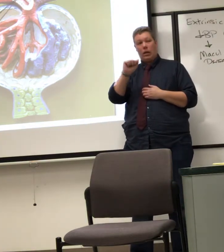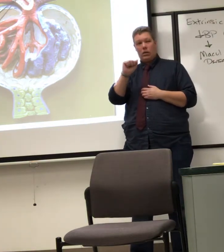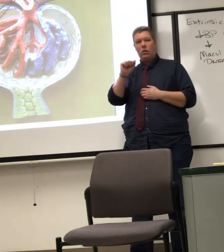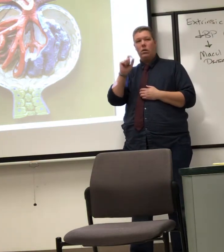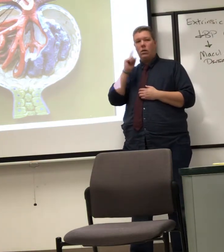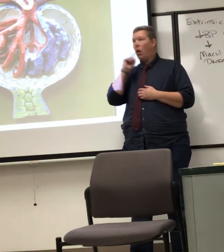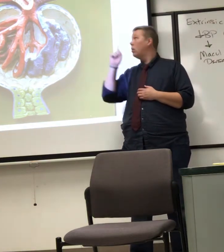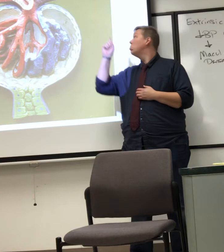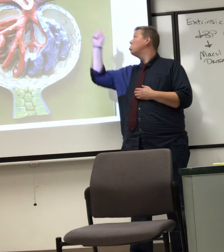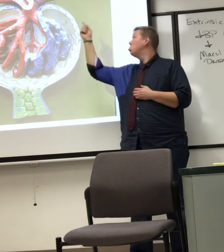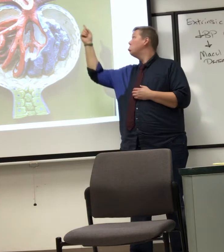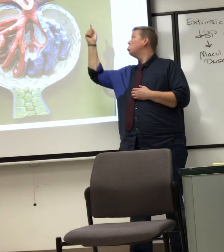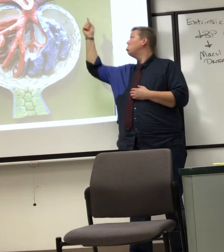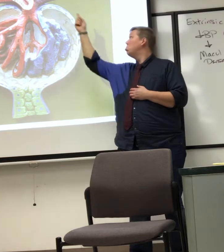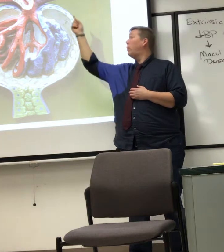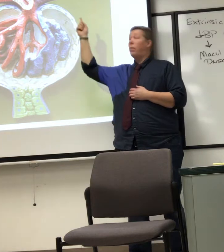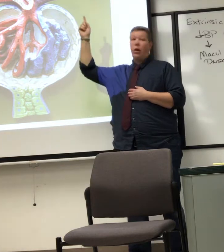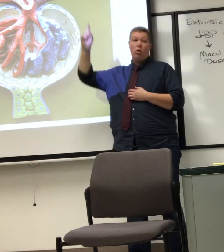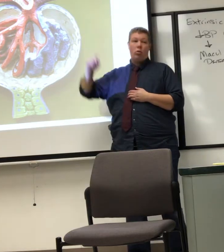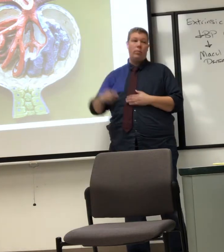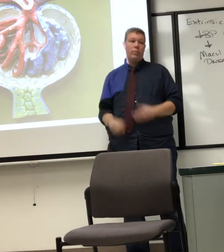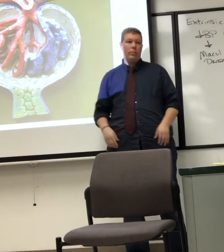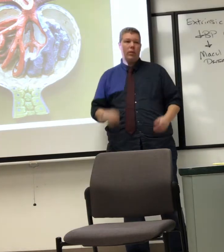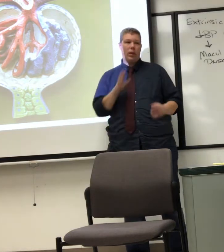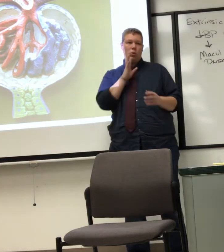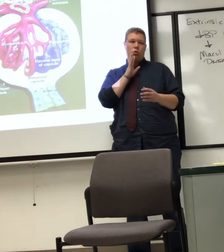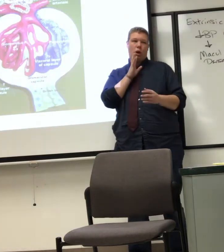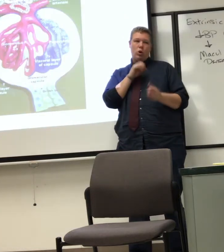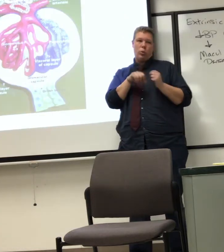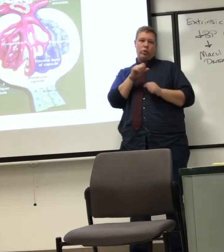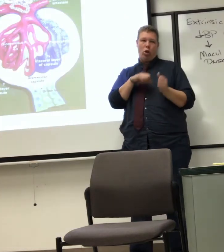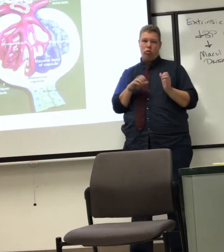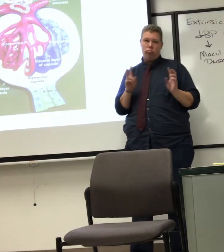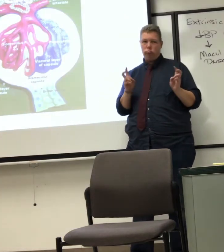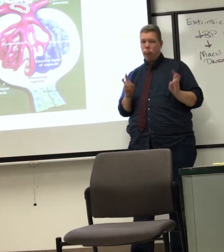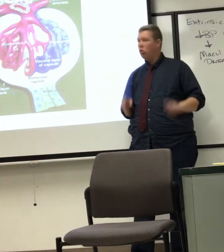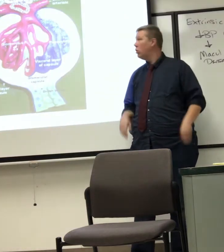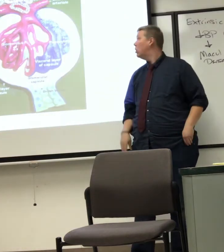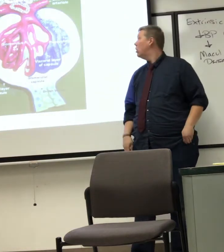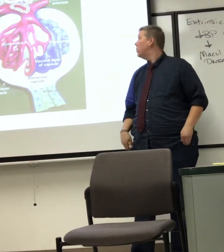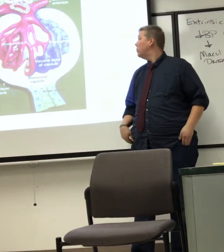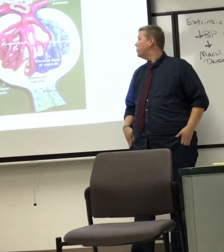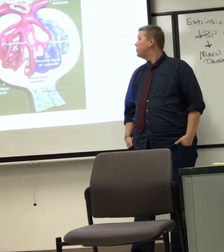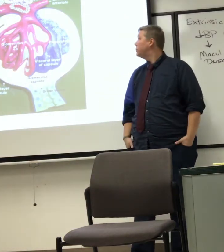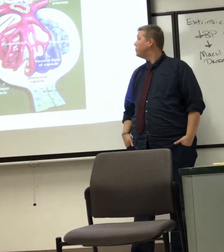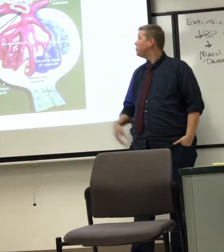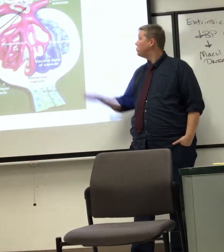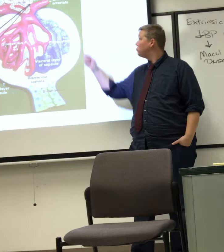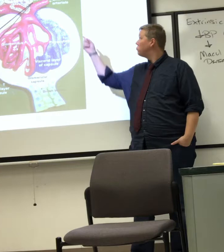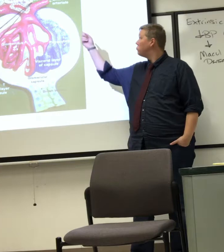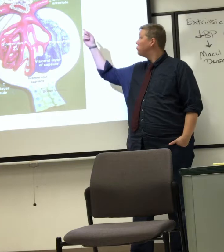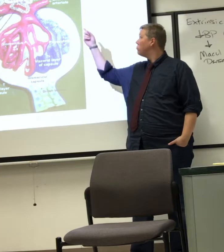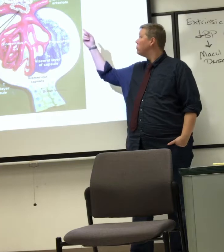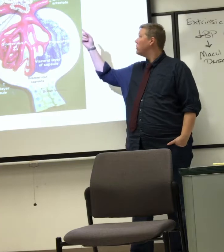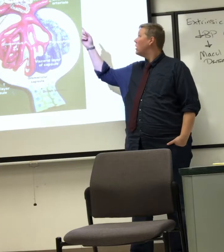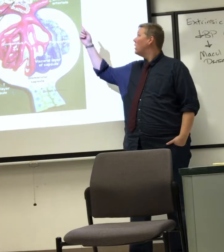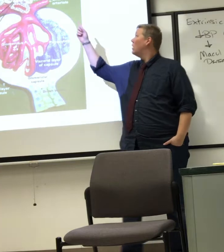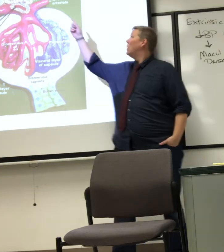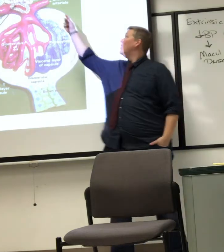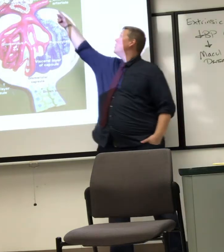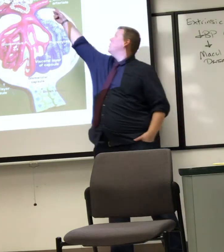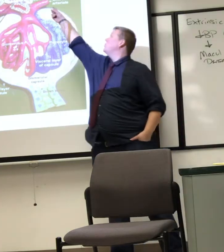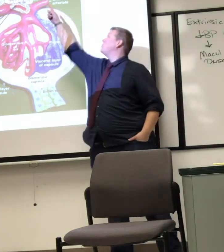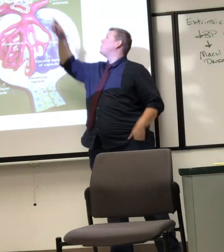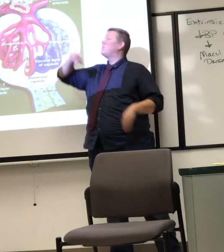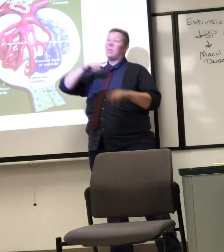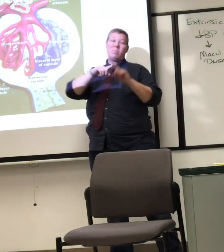talk to each other, right? Here it is labeled, and they label it juxtaglomerular apparatus. But I told you these two